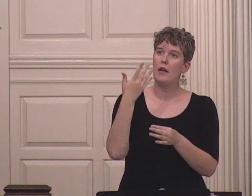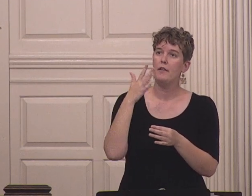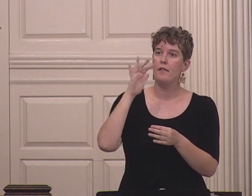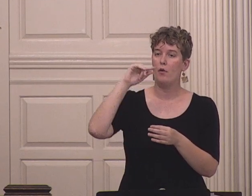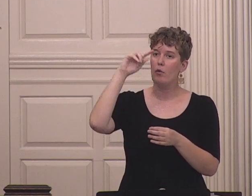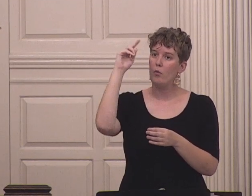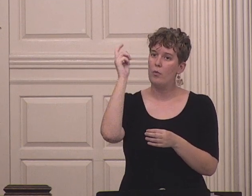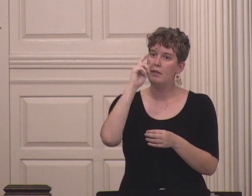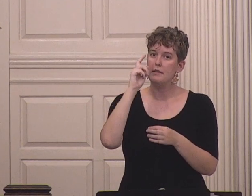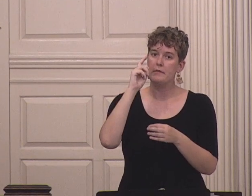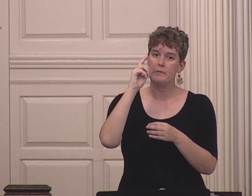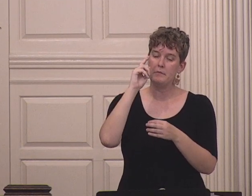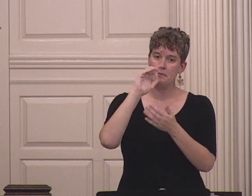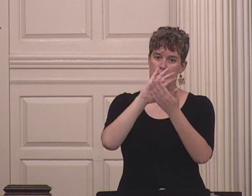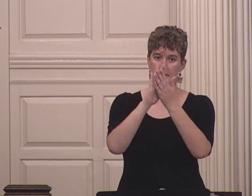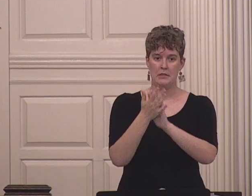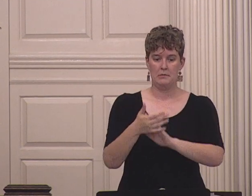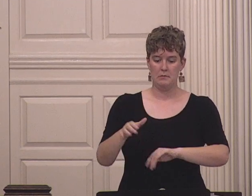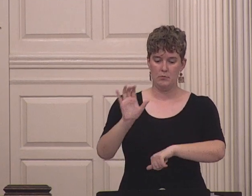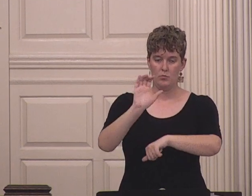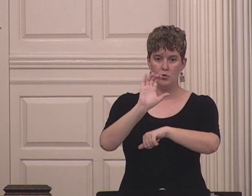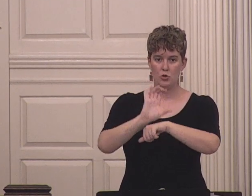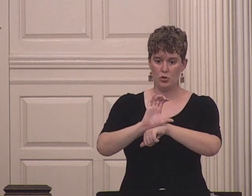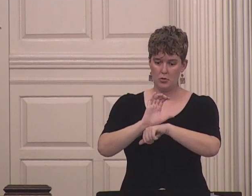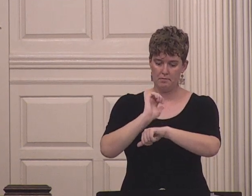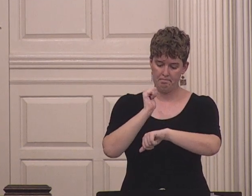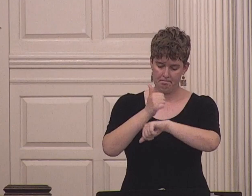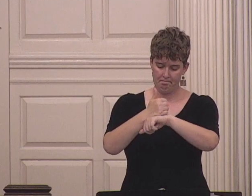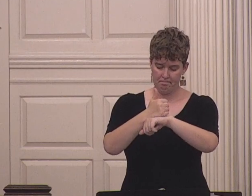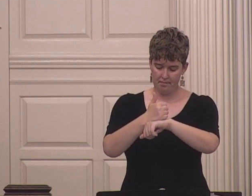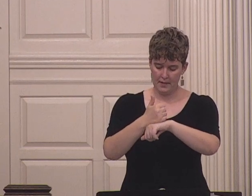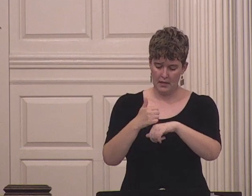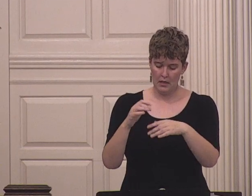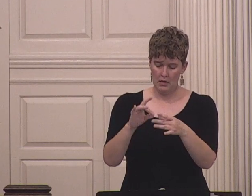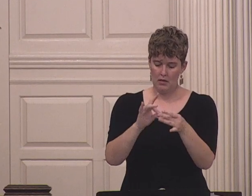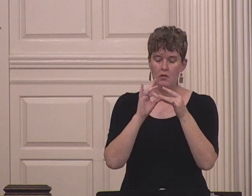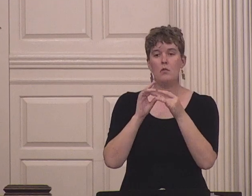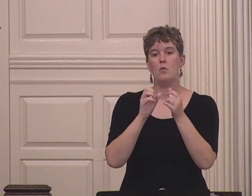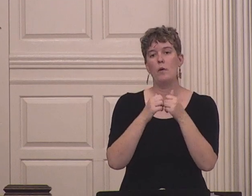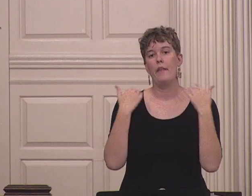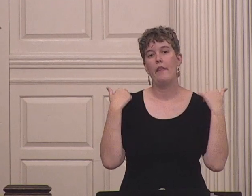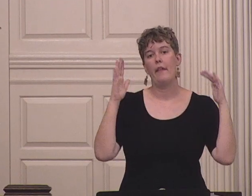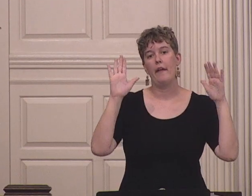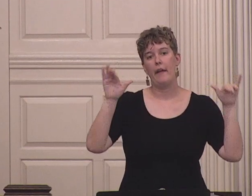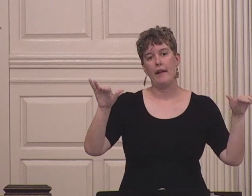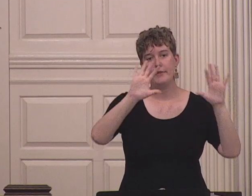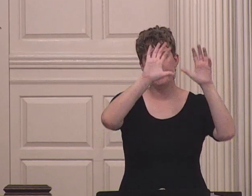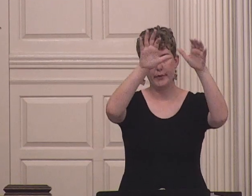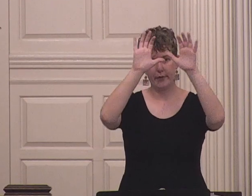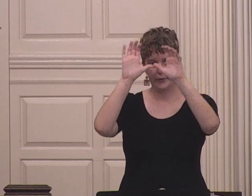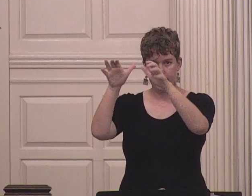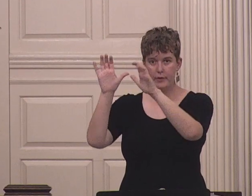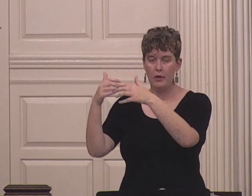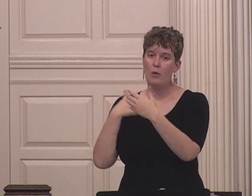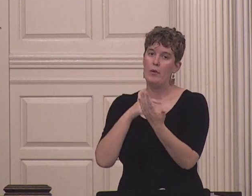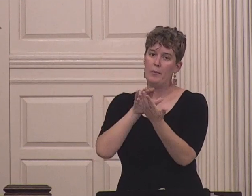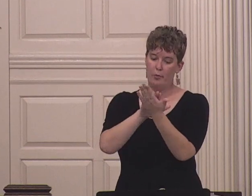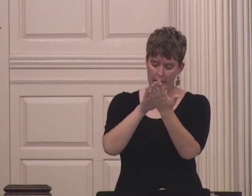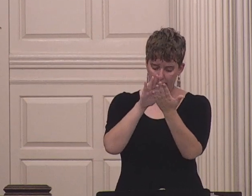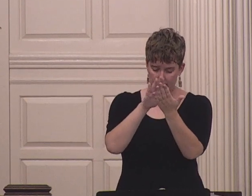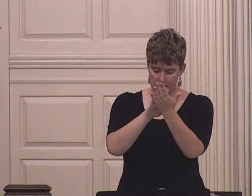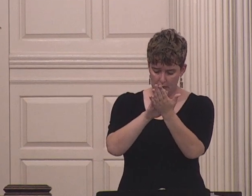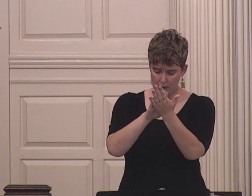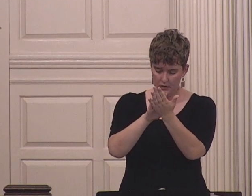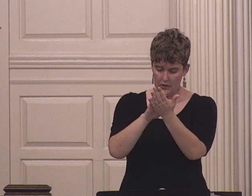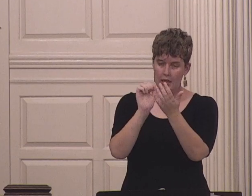be manifest as the church. And so in the company with the choirs of angels, we praise you,